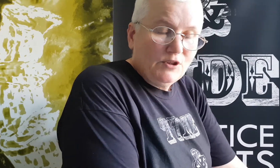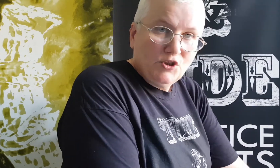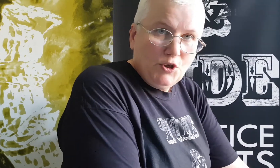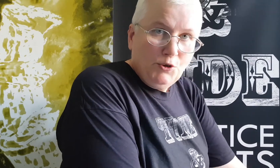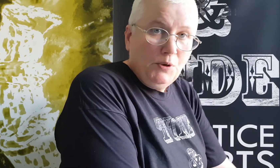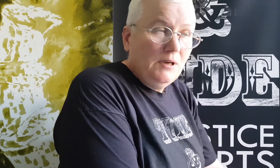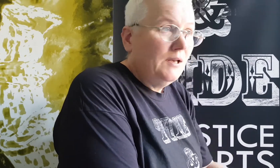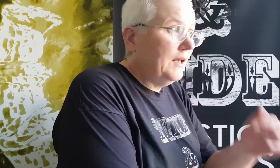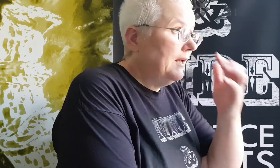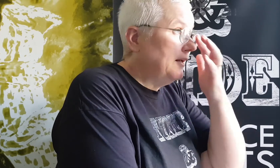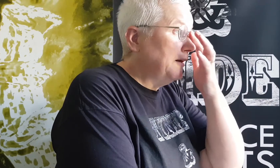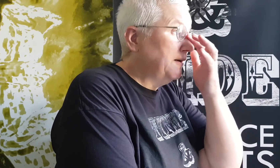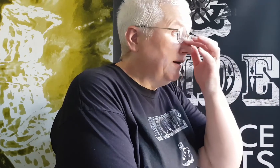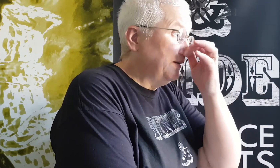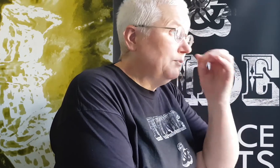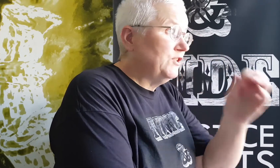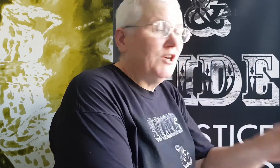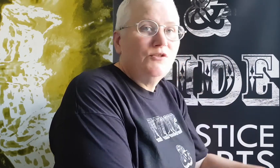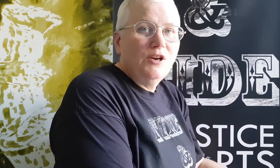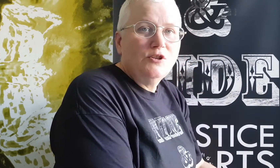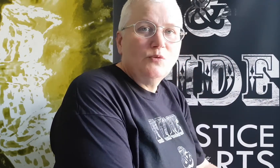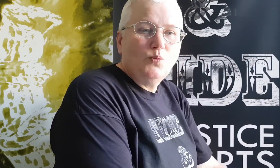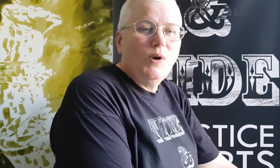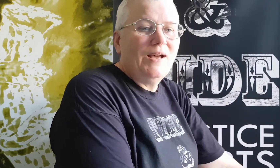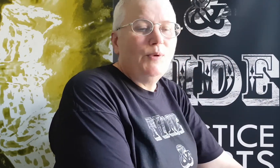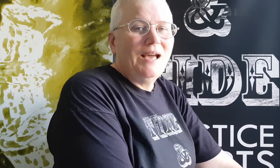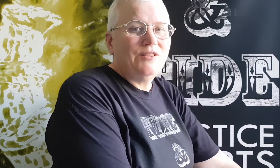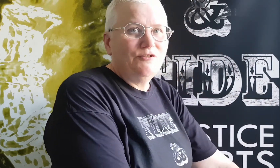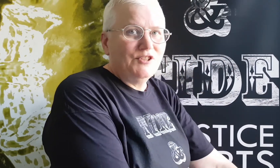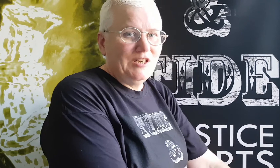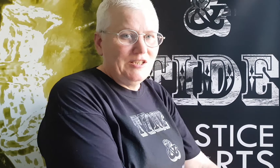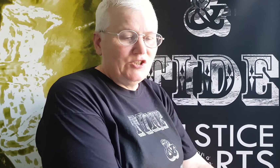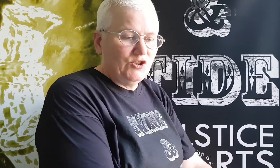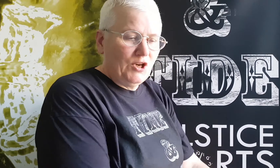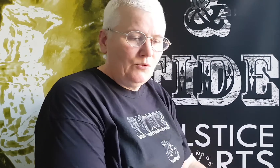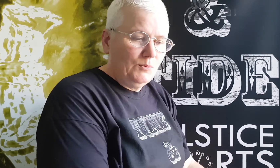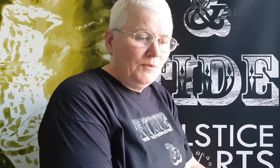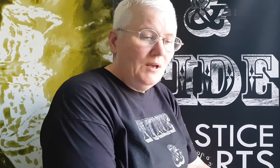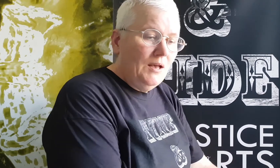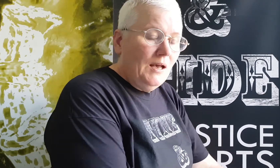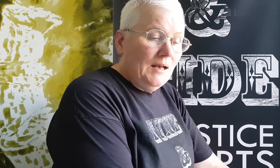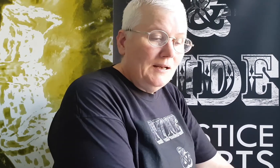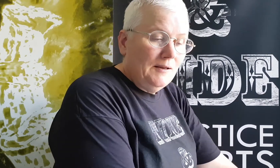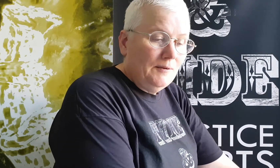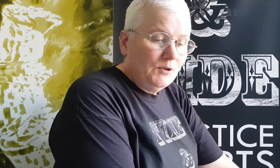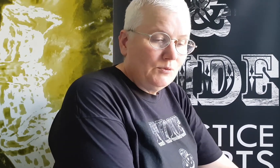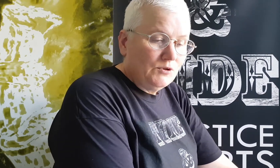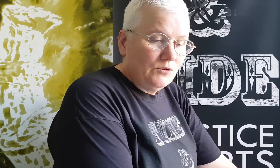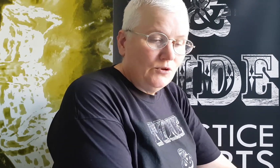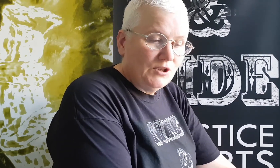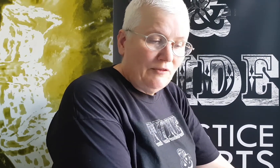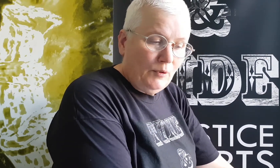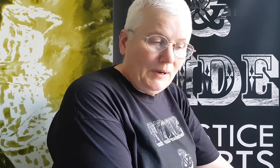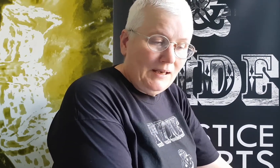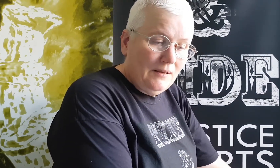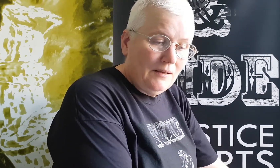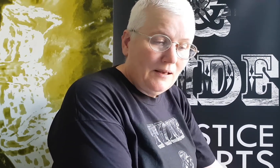Just two. And we showed those where we had the facilities to show them, which was not everywhere.